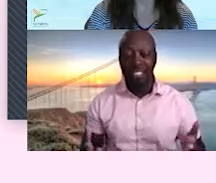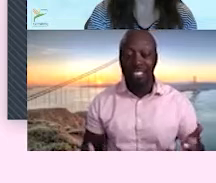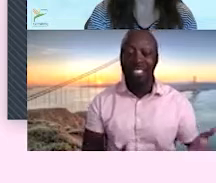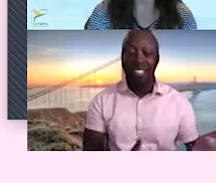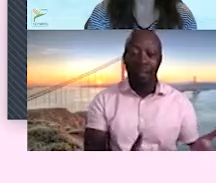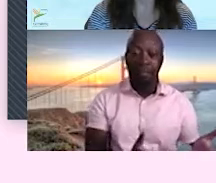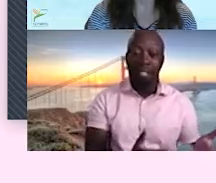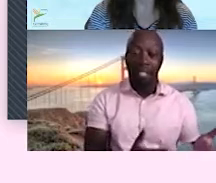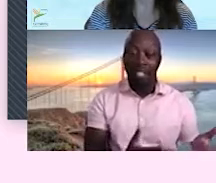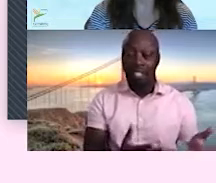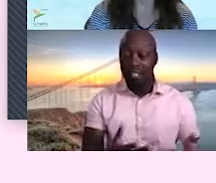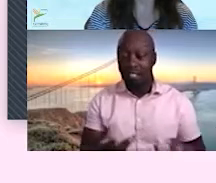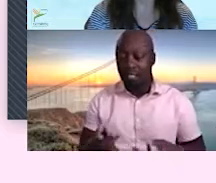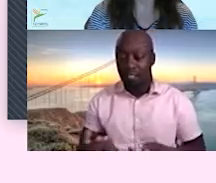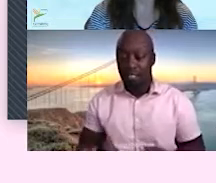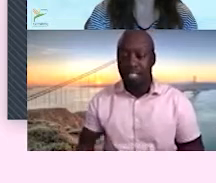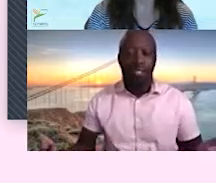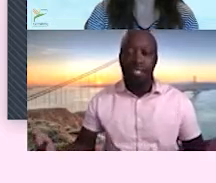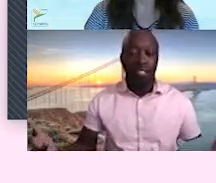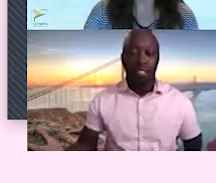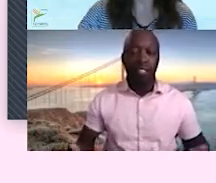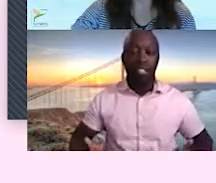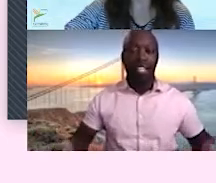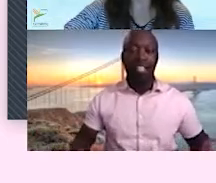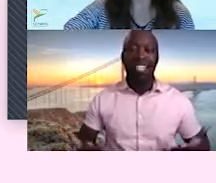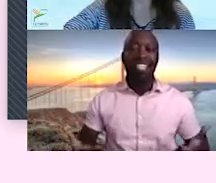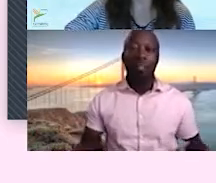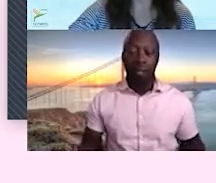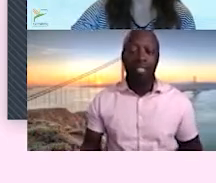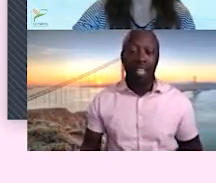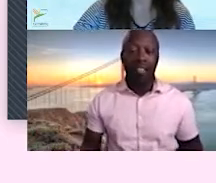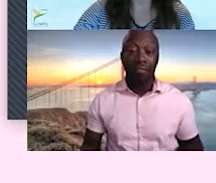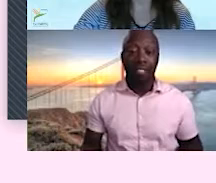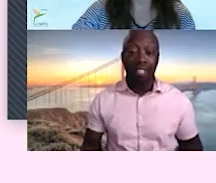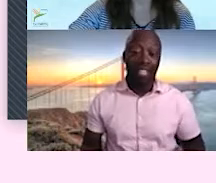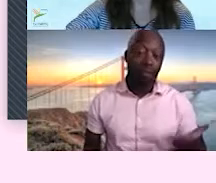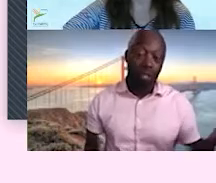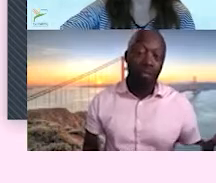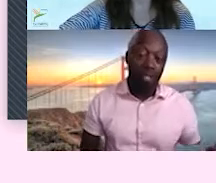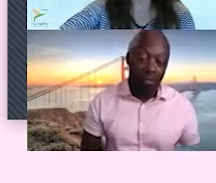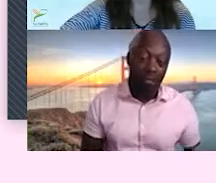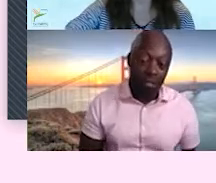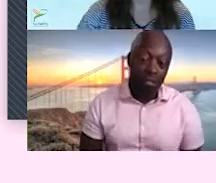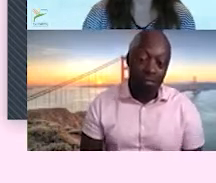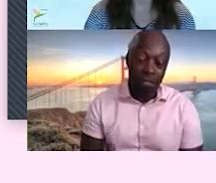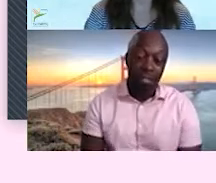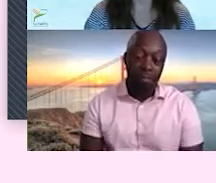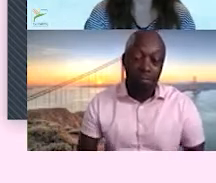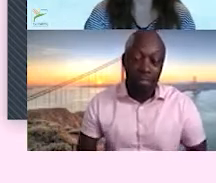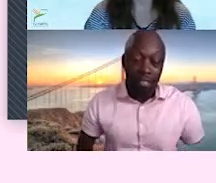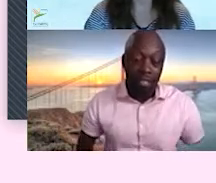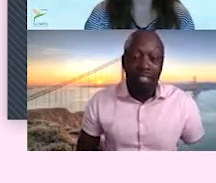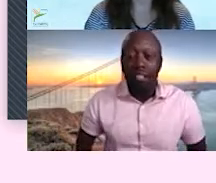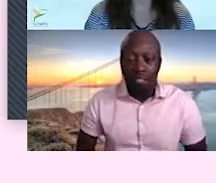actually assists them in just living an independent life. And I've worked with a